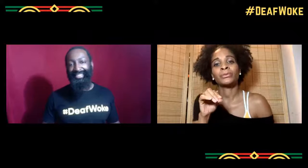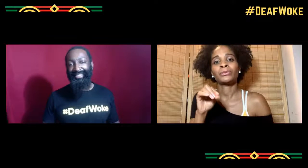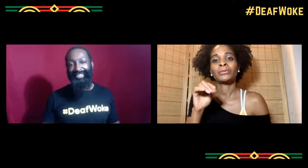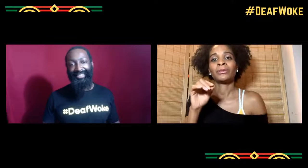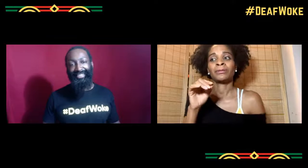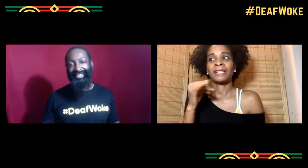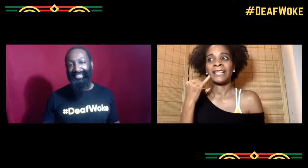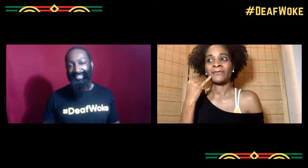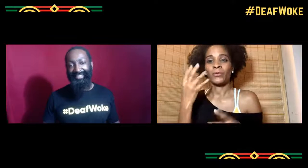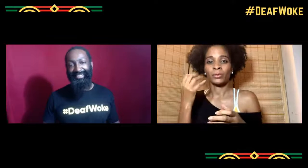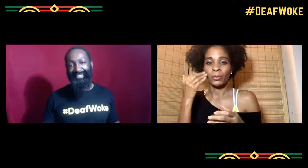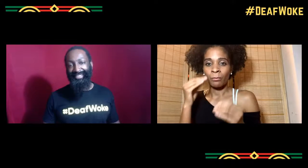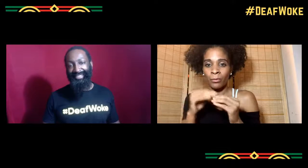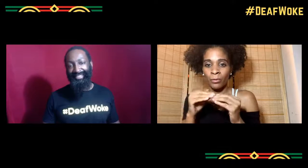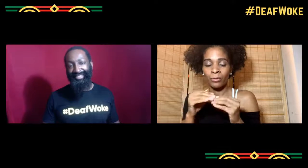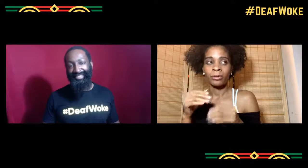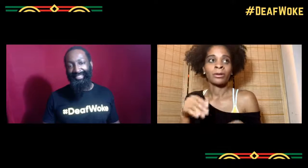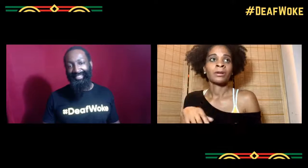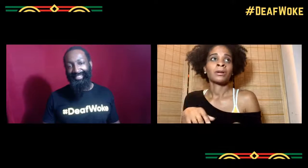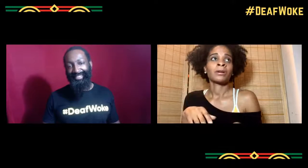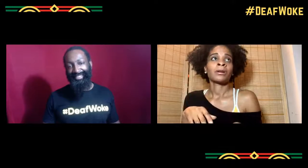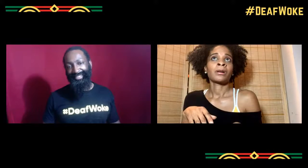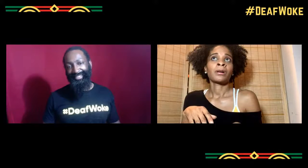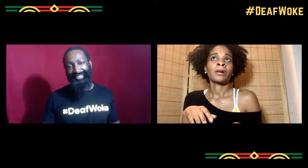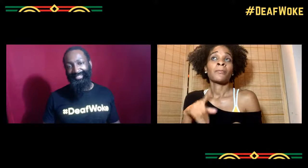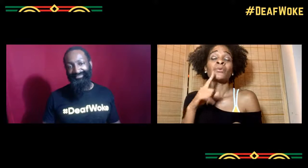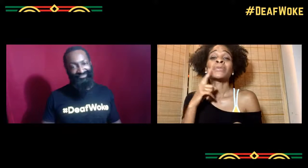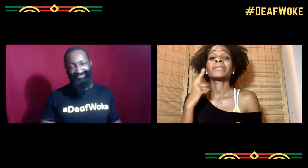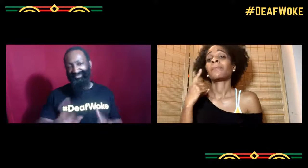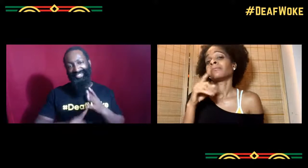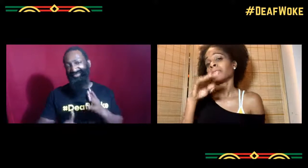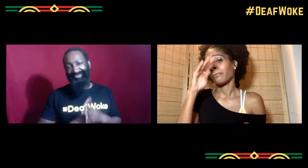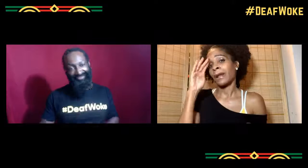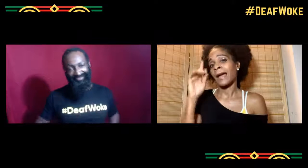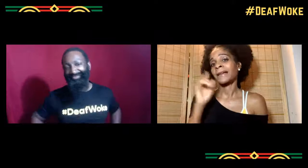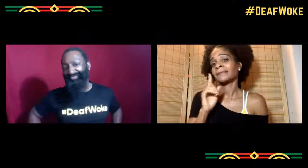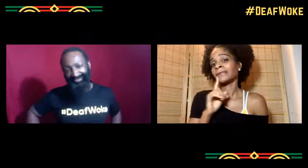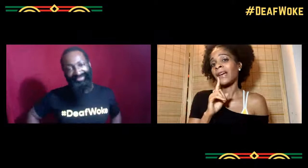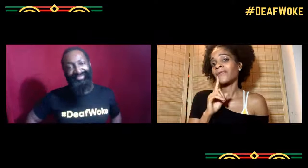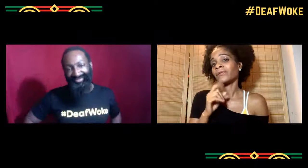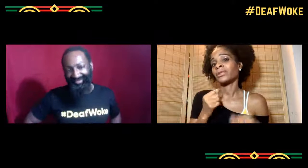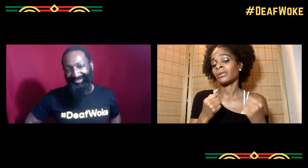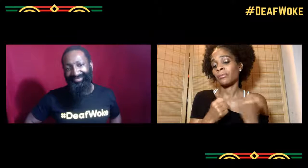Those are the main things you have to do. You know, if you want to know more,